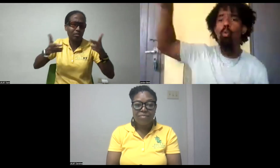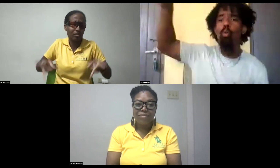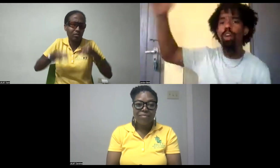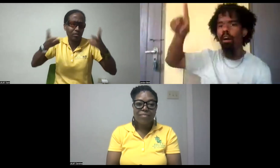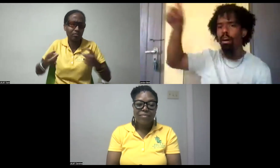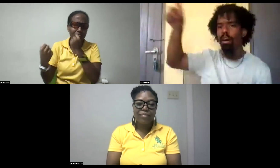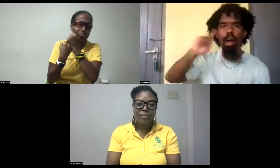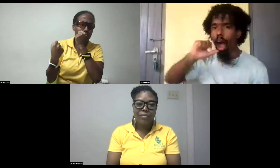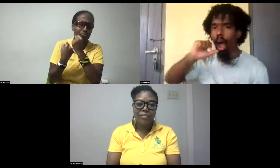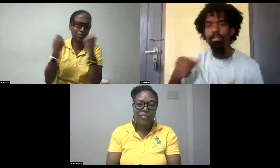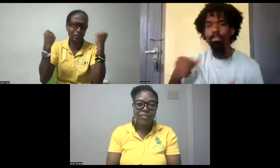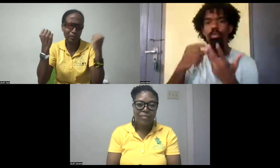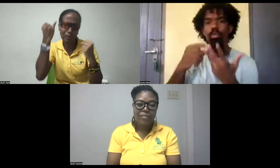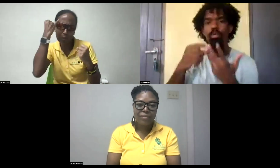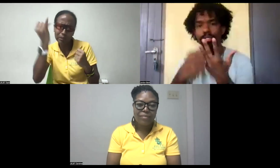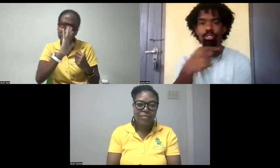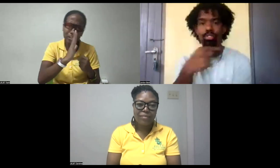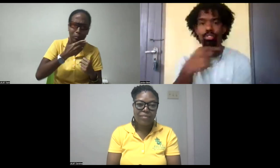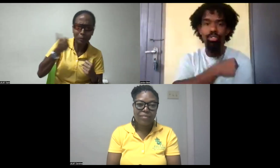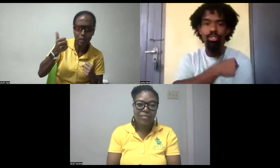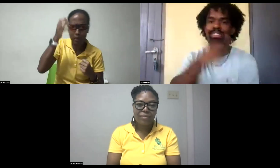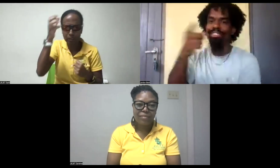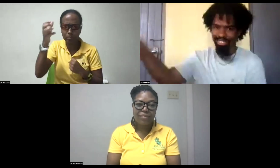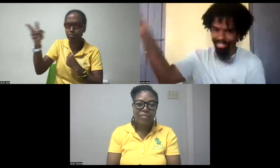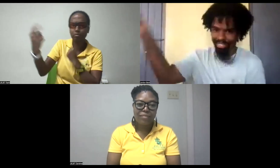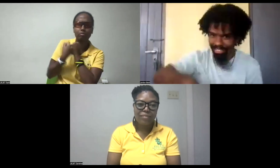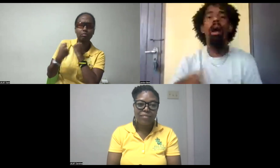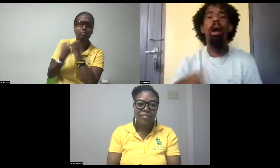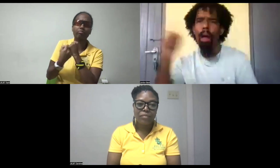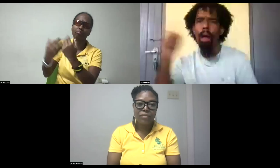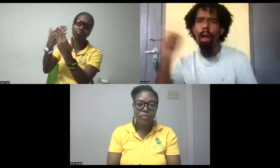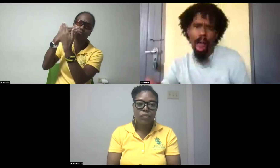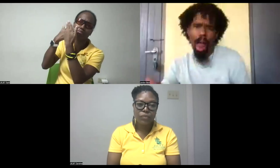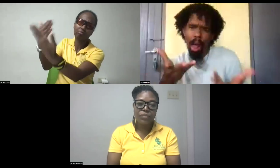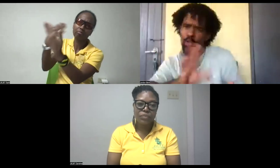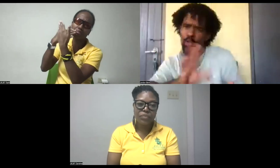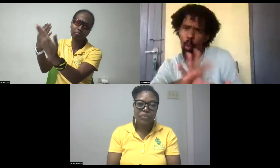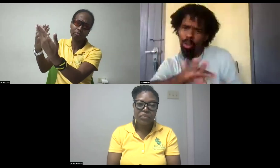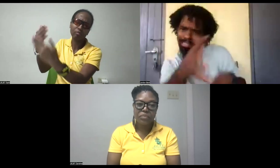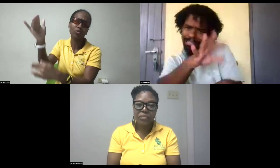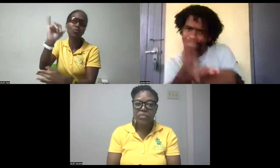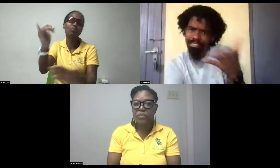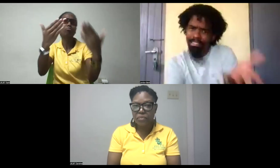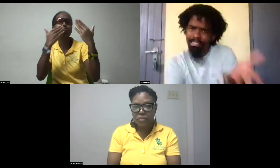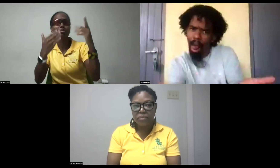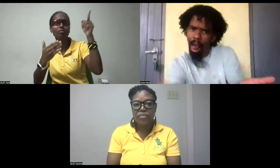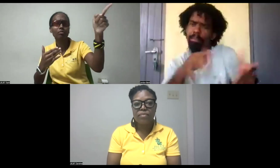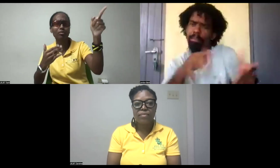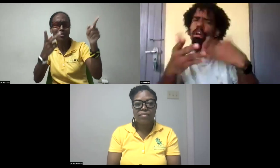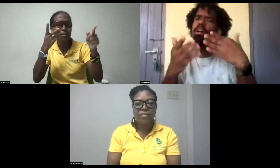joining outside, who support us on Thursdays and Wednesdays with concepts and ideas. Thank you